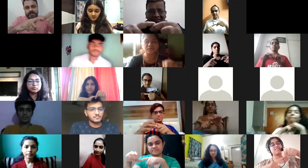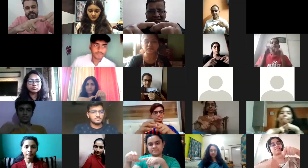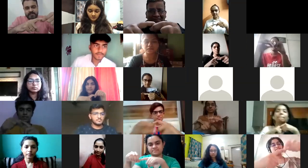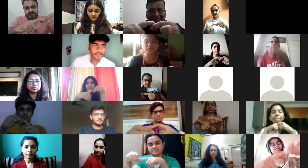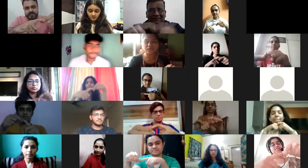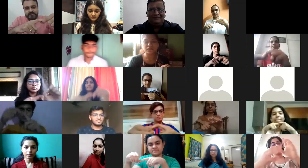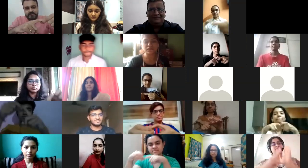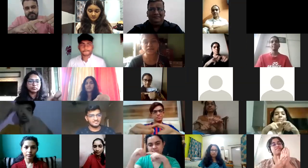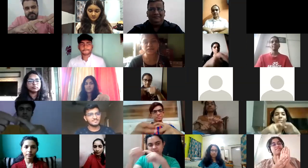question.